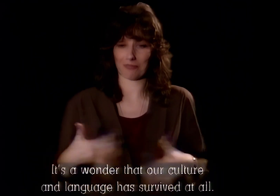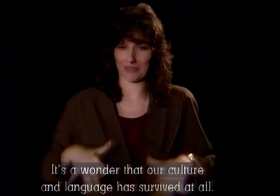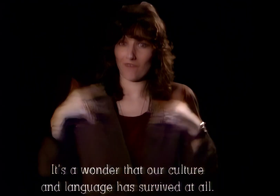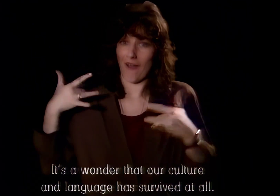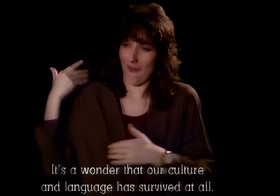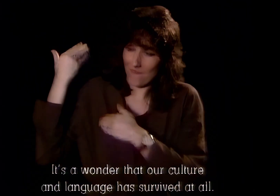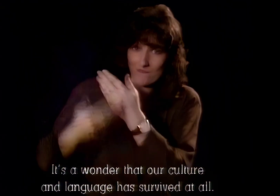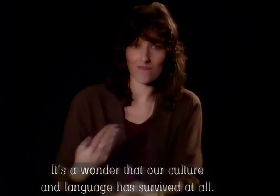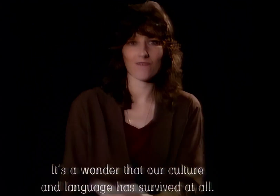all.